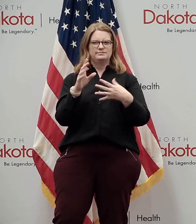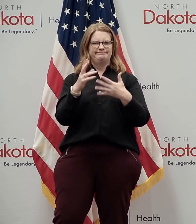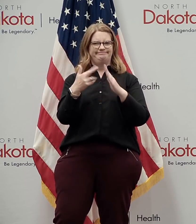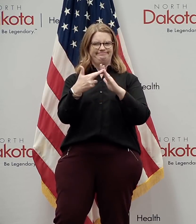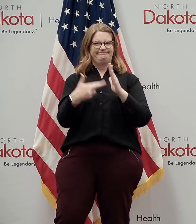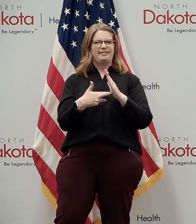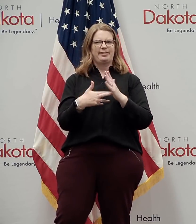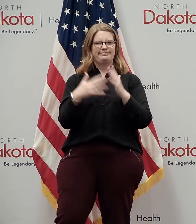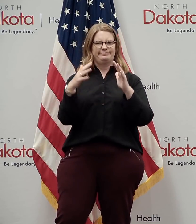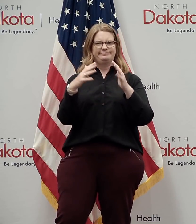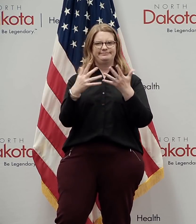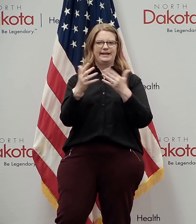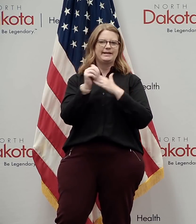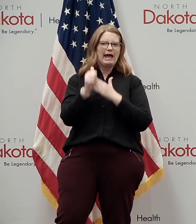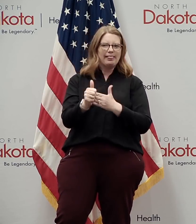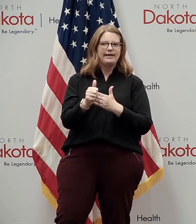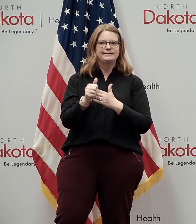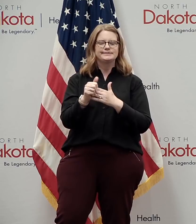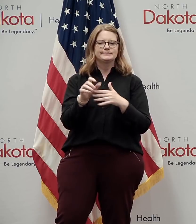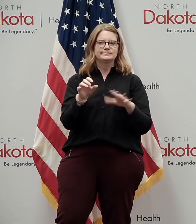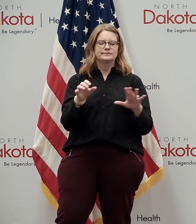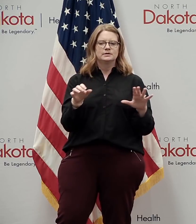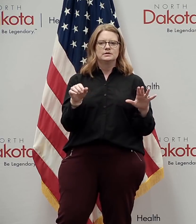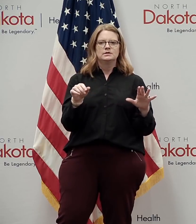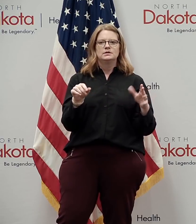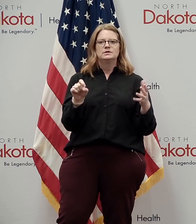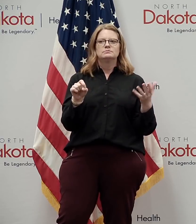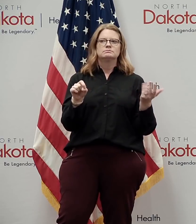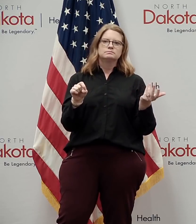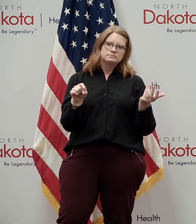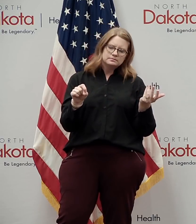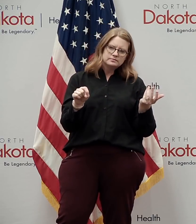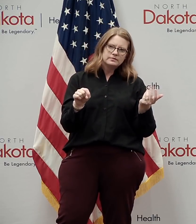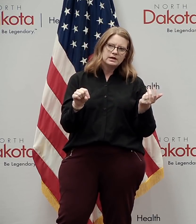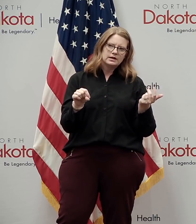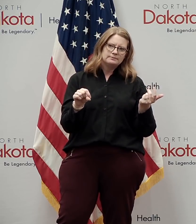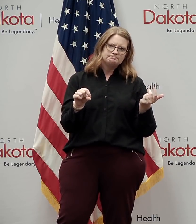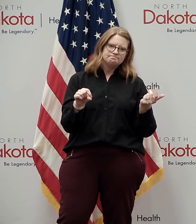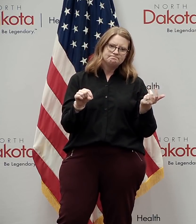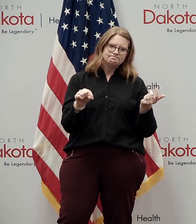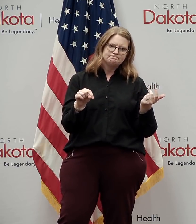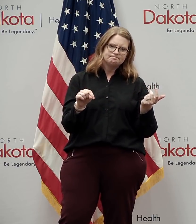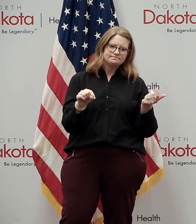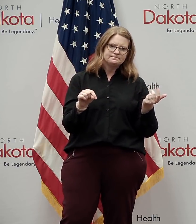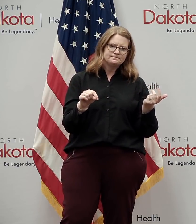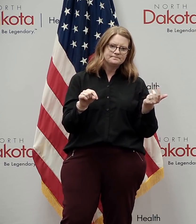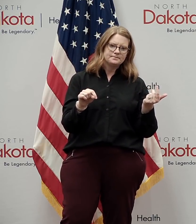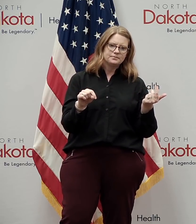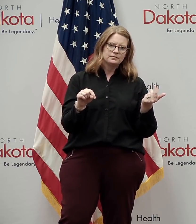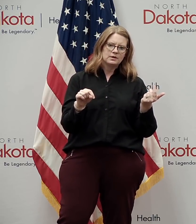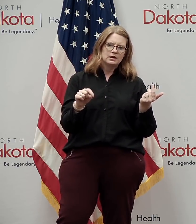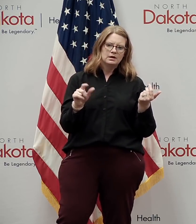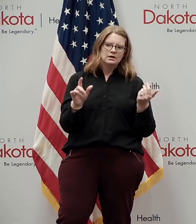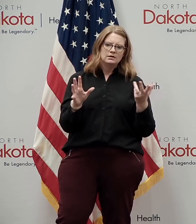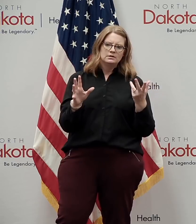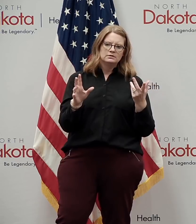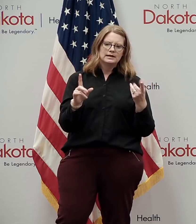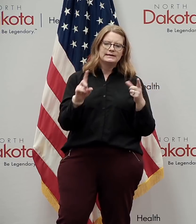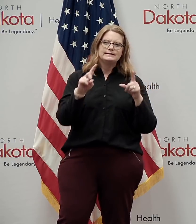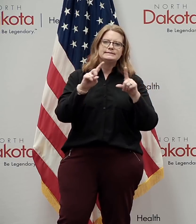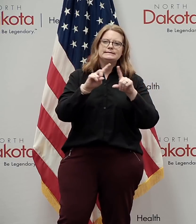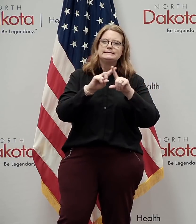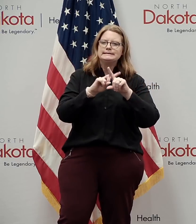ourselves the opportunity to issue different different status